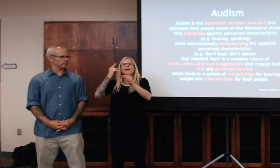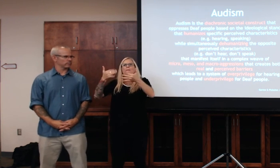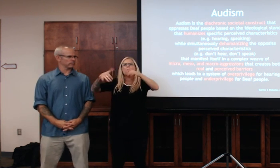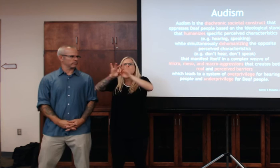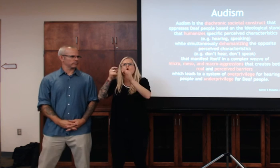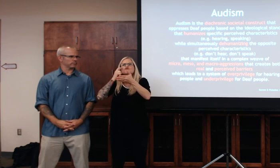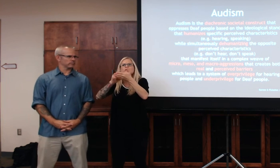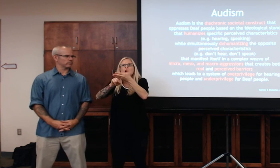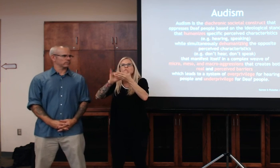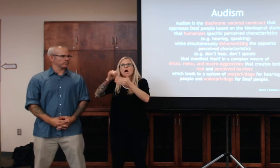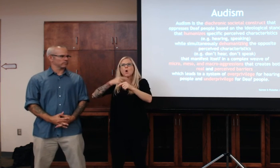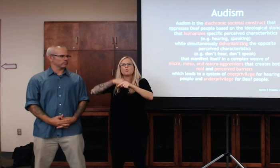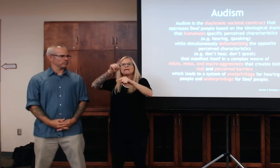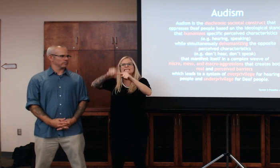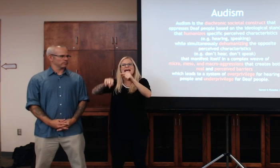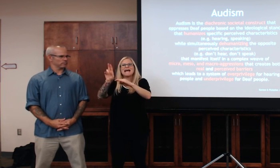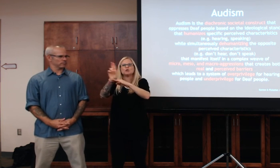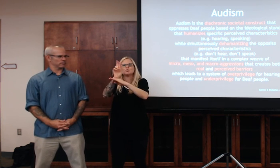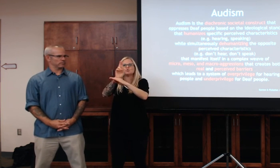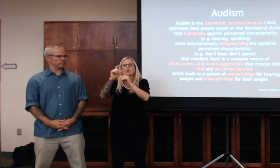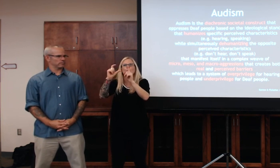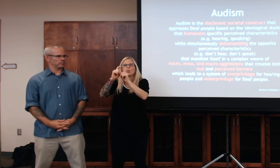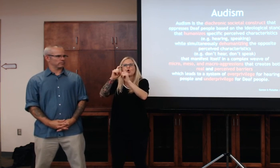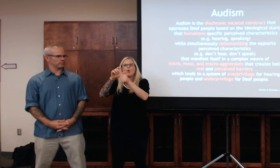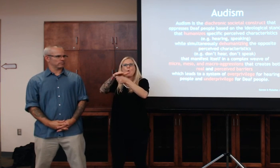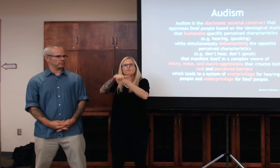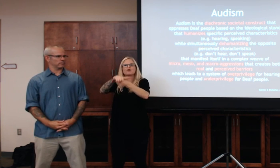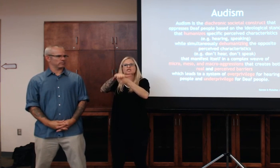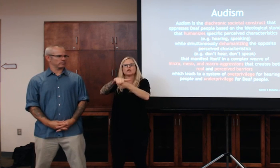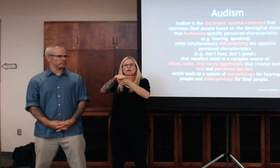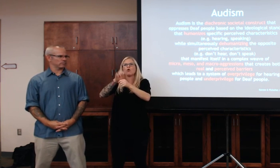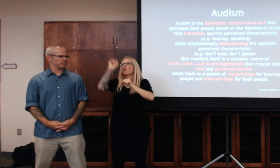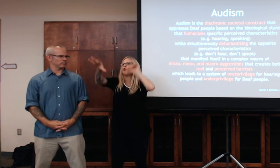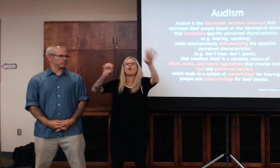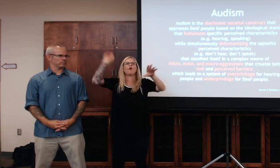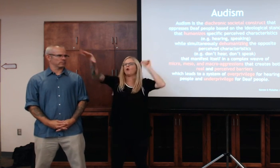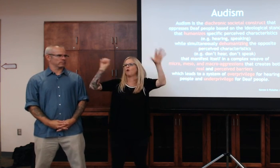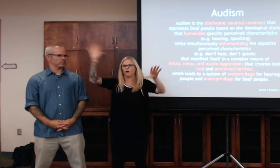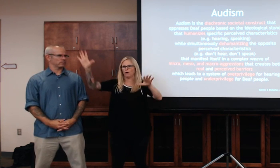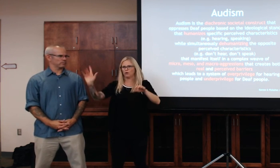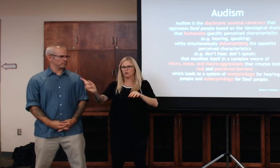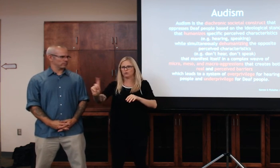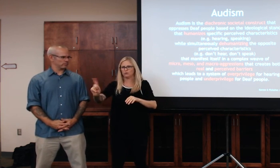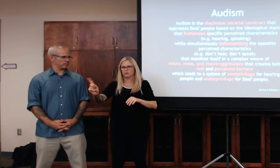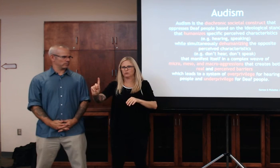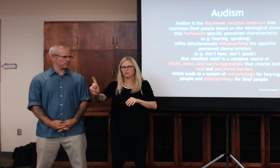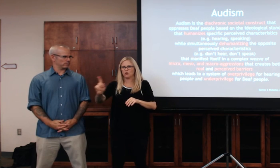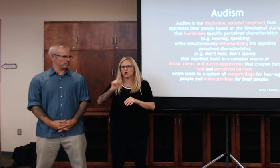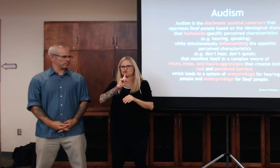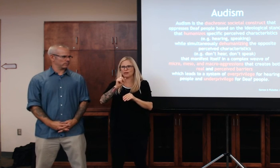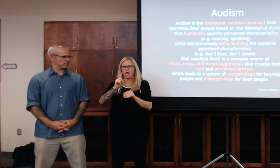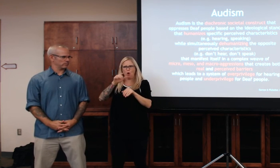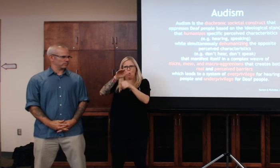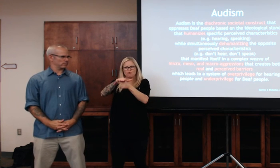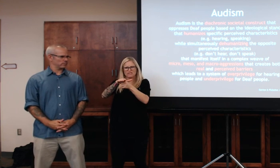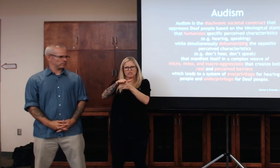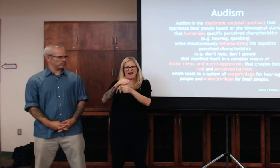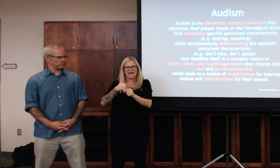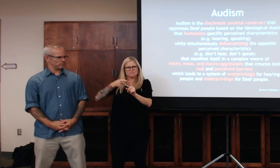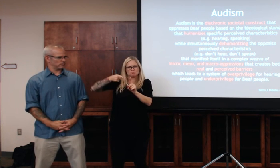So I think it's important to recognize that we cannot use the word oppression just willy-nilly. Can't throw it out there. Oppression